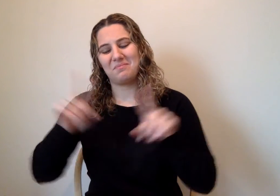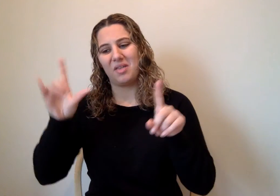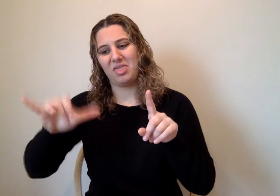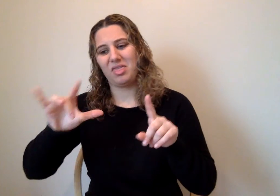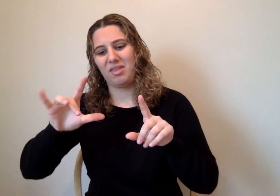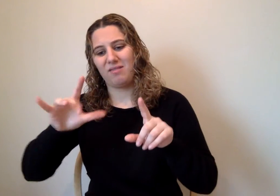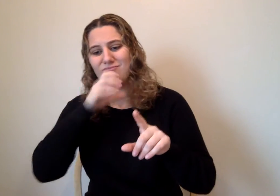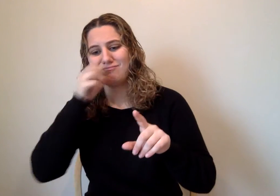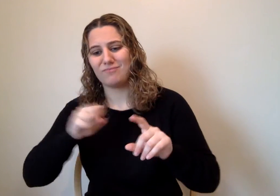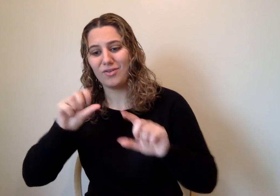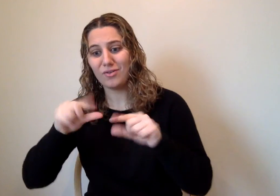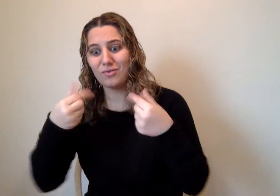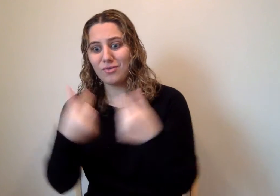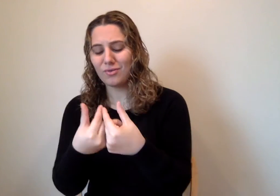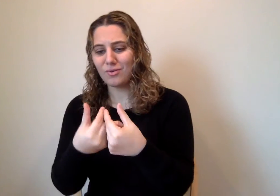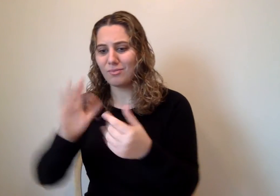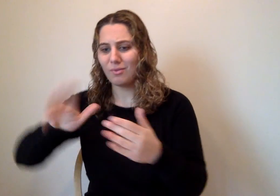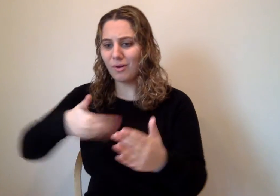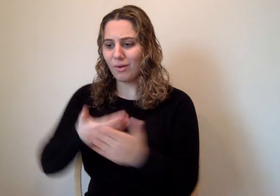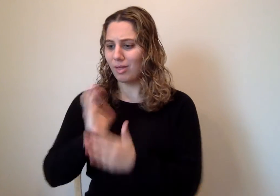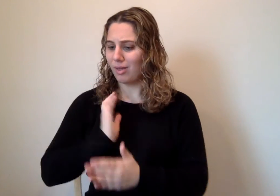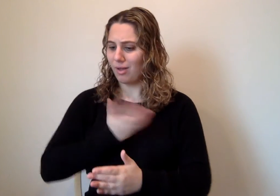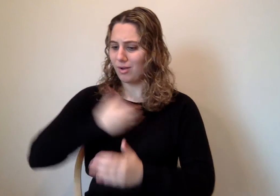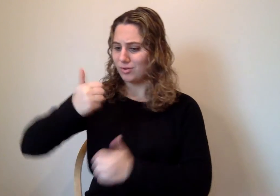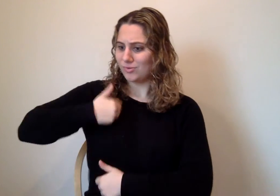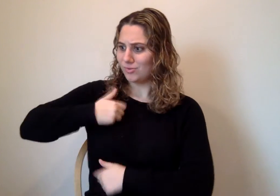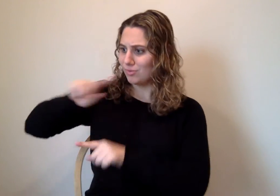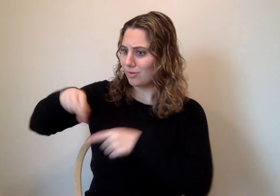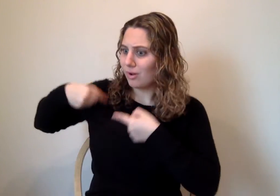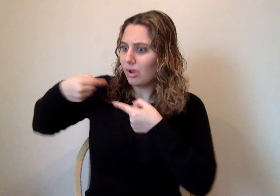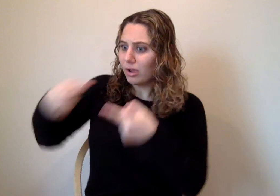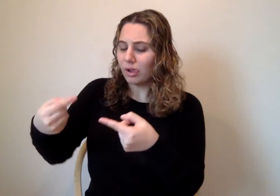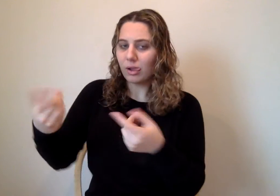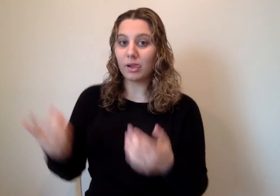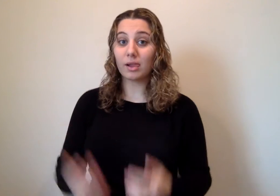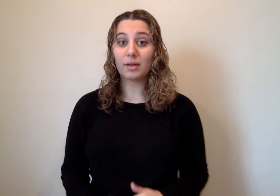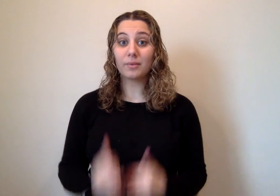participate. So that means of, by, and for the people now has a different meaning.